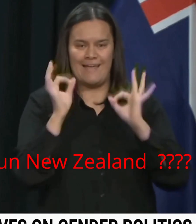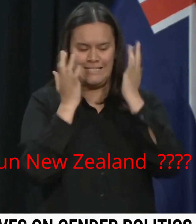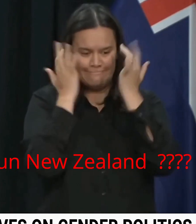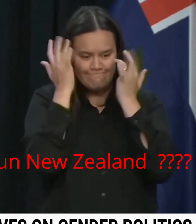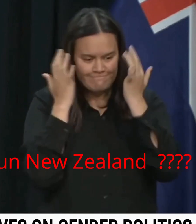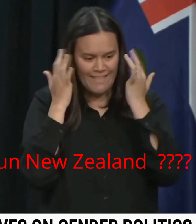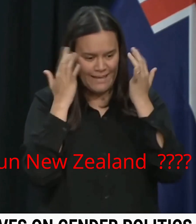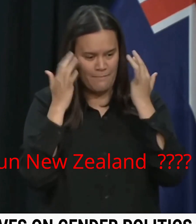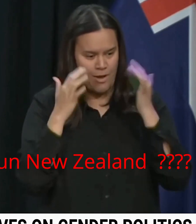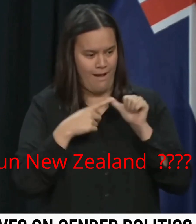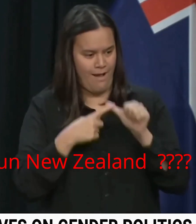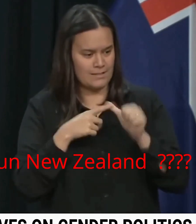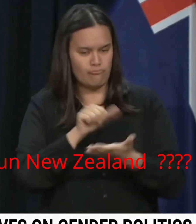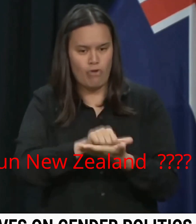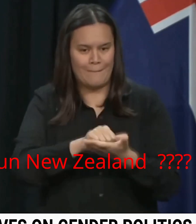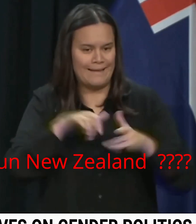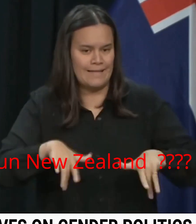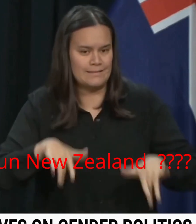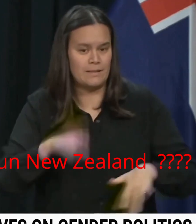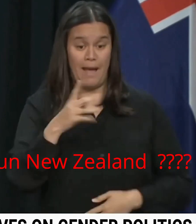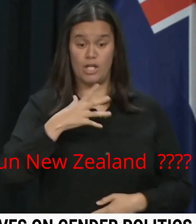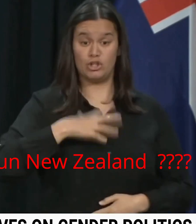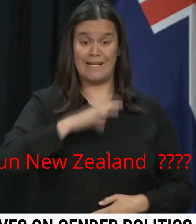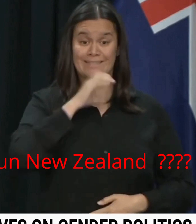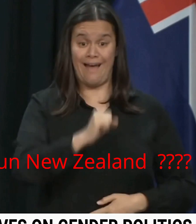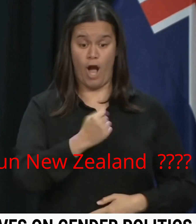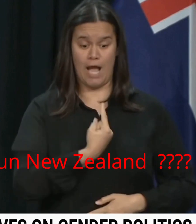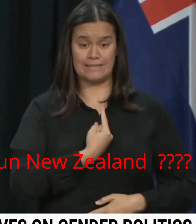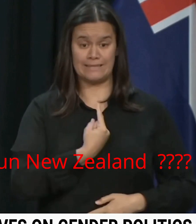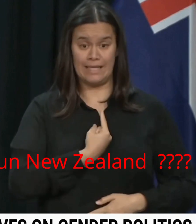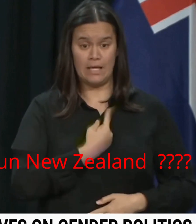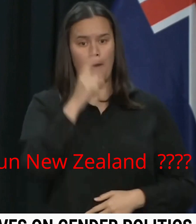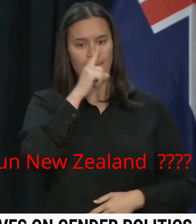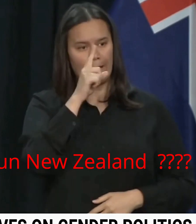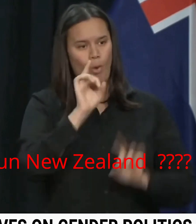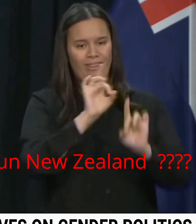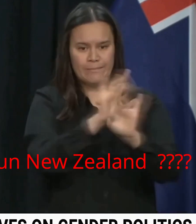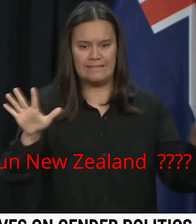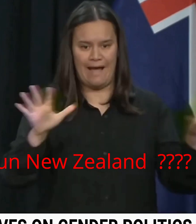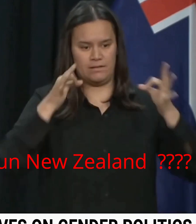pre-formulated an answer on, but in terms of gender identity, I think people define their gender identity for themselves.